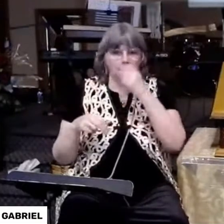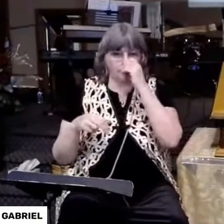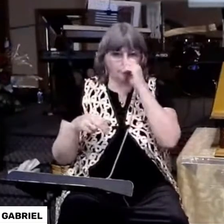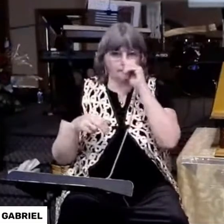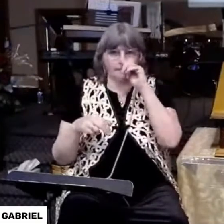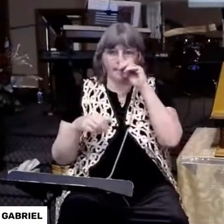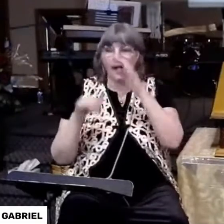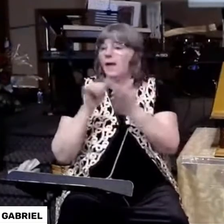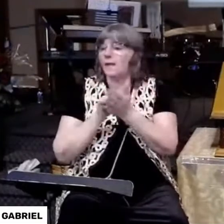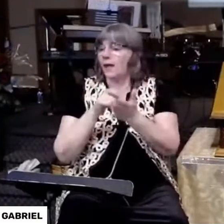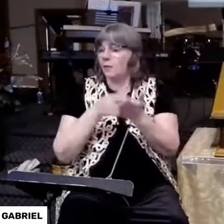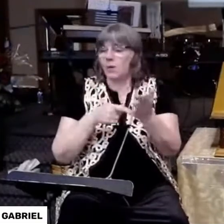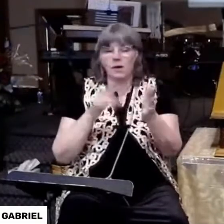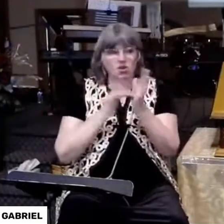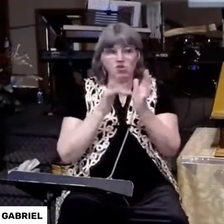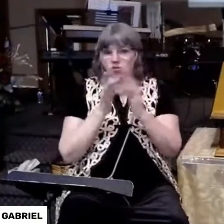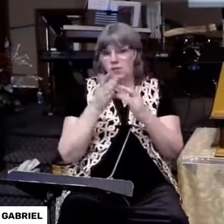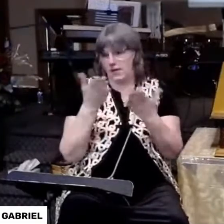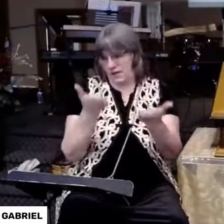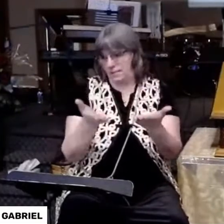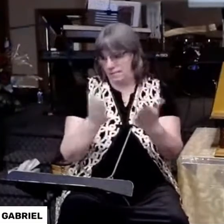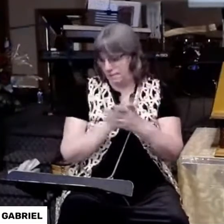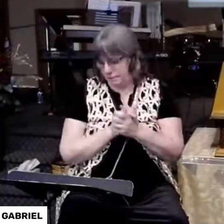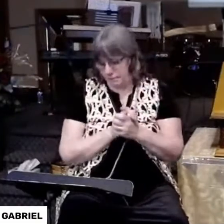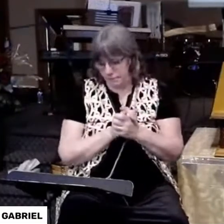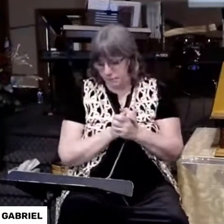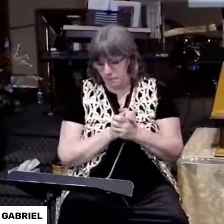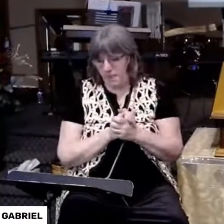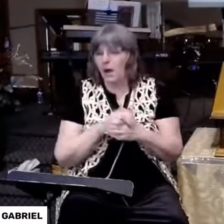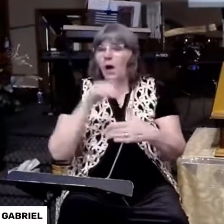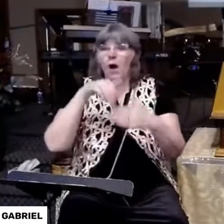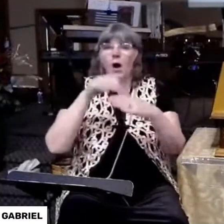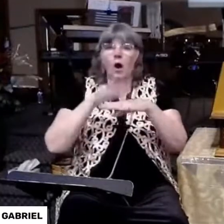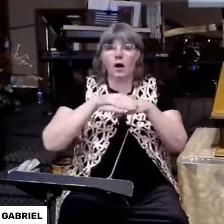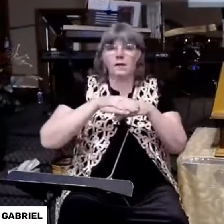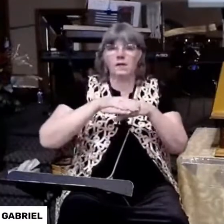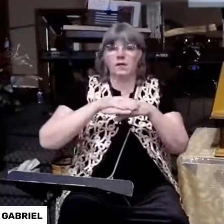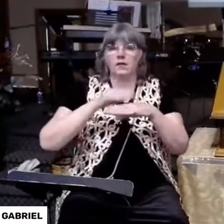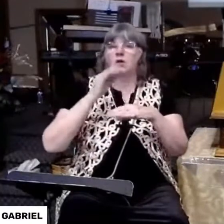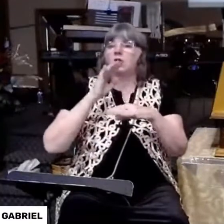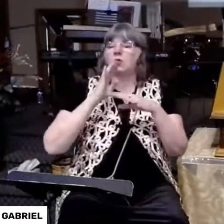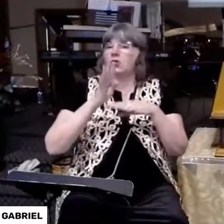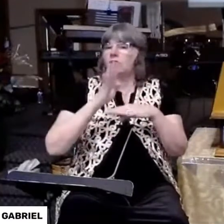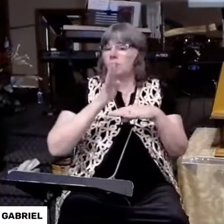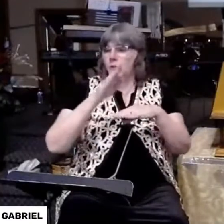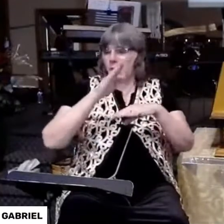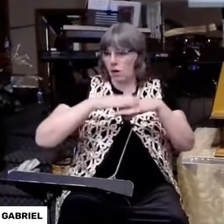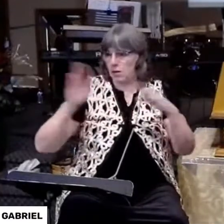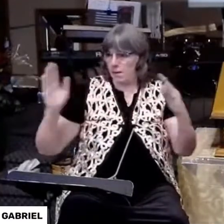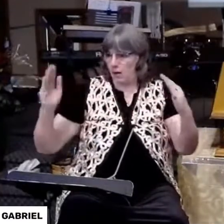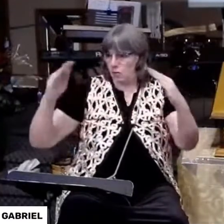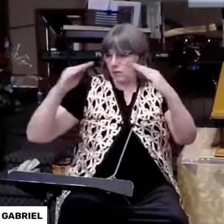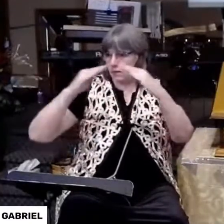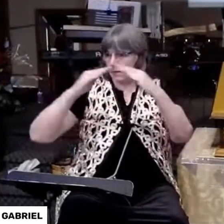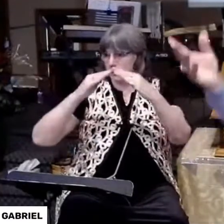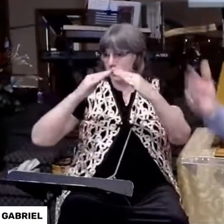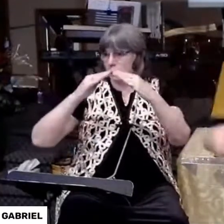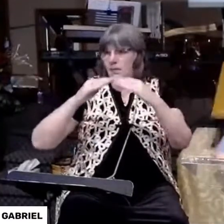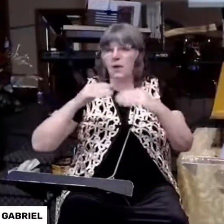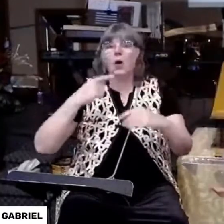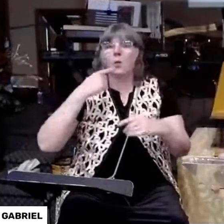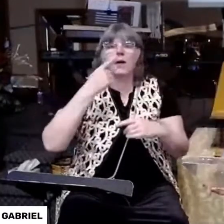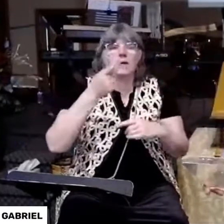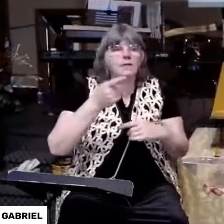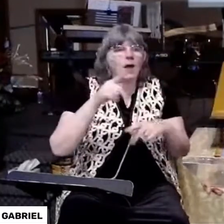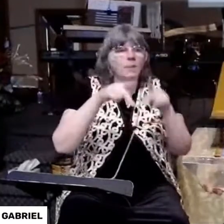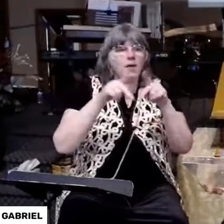exactly what Yeshua did in the Sermon on the Mount. When he saw people that are